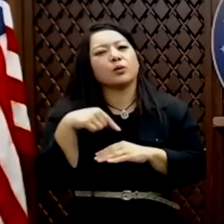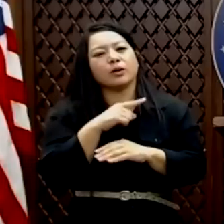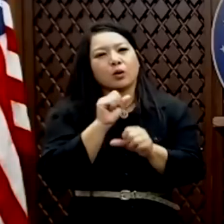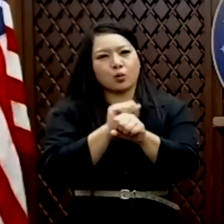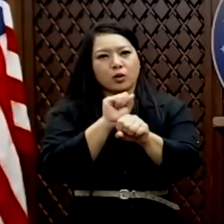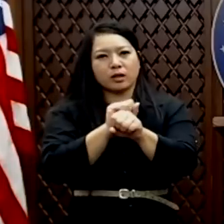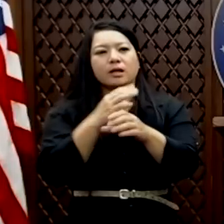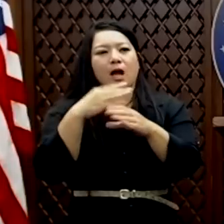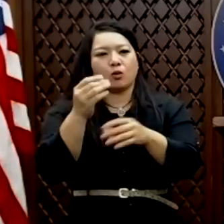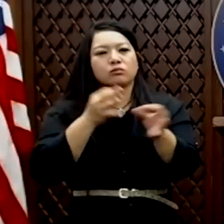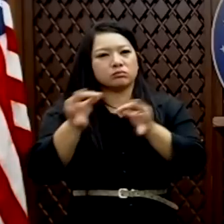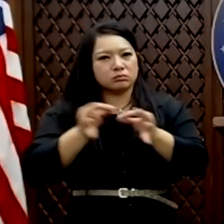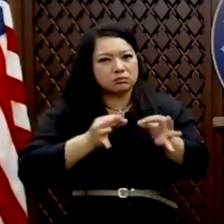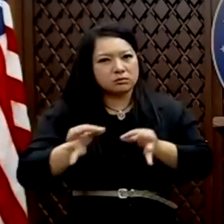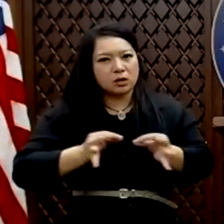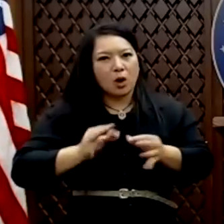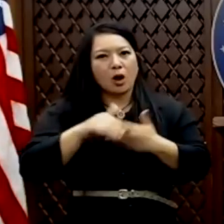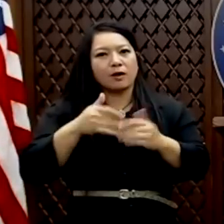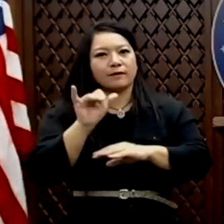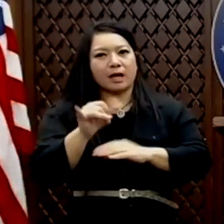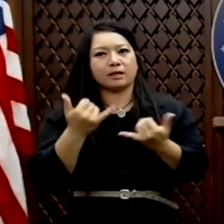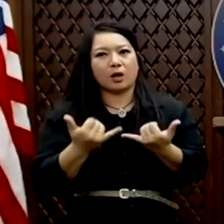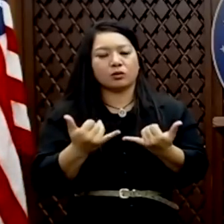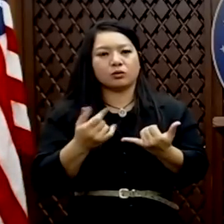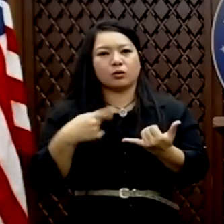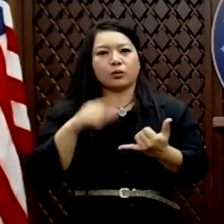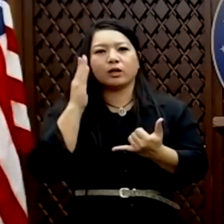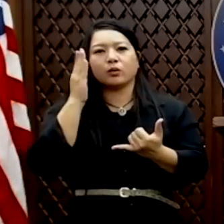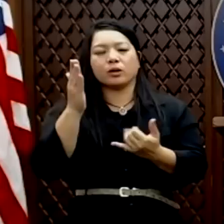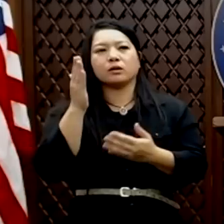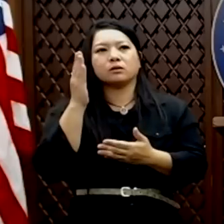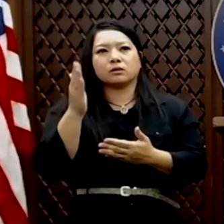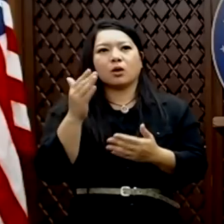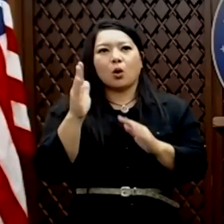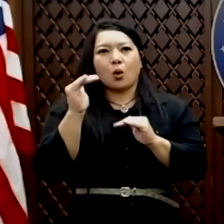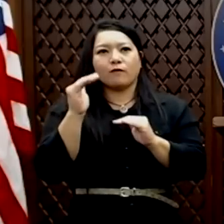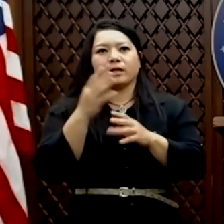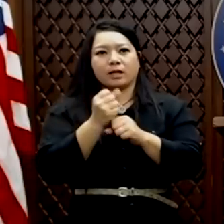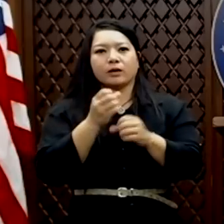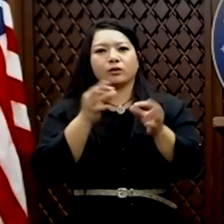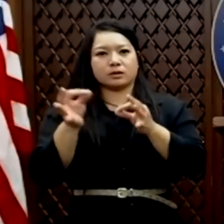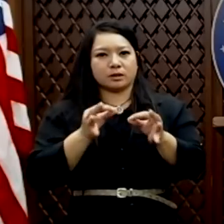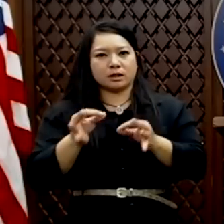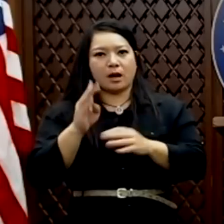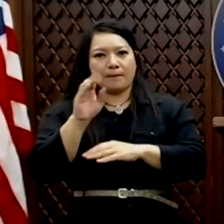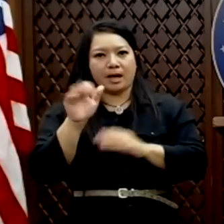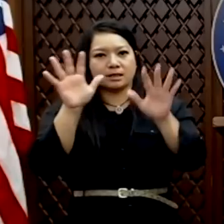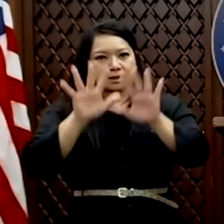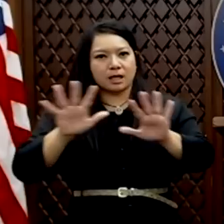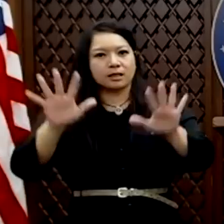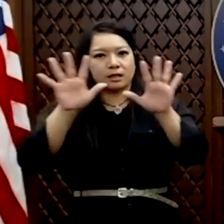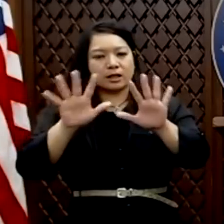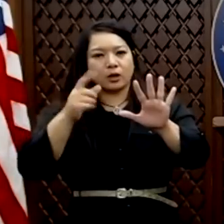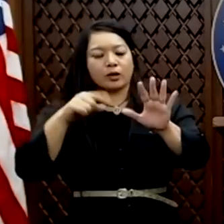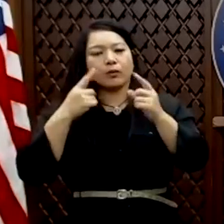working out the details of all of that. We will hopefully get those details by Sunday, and we